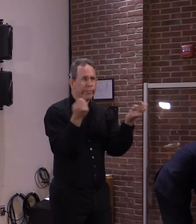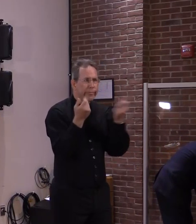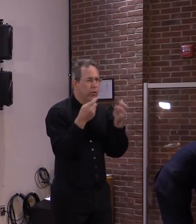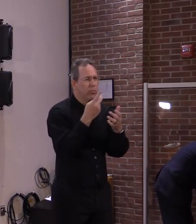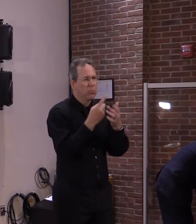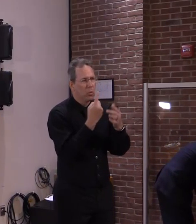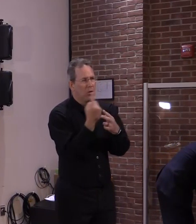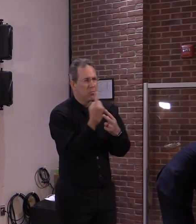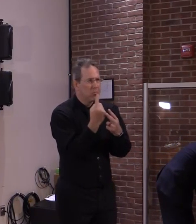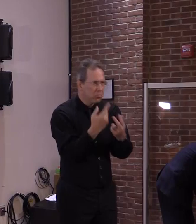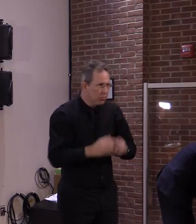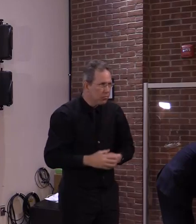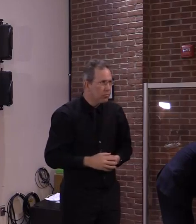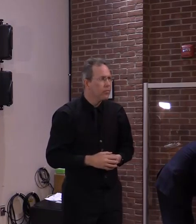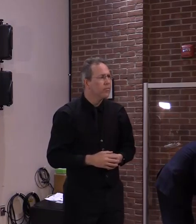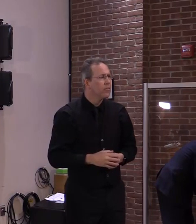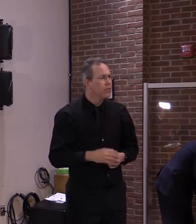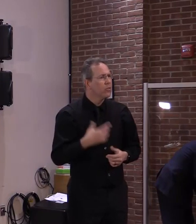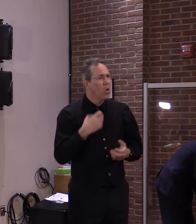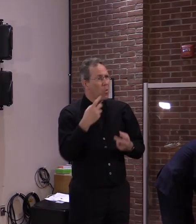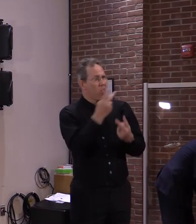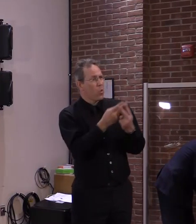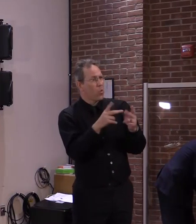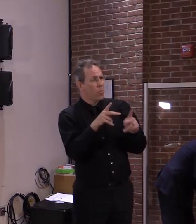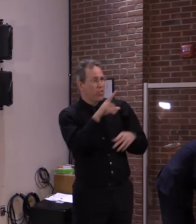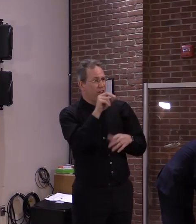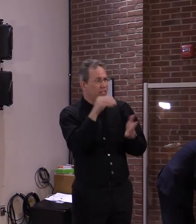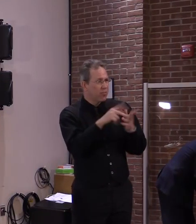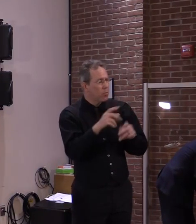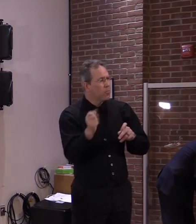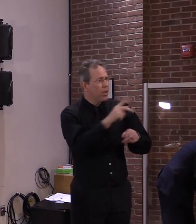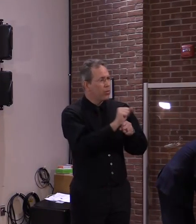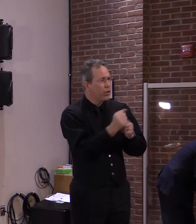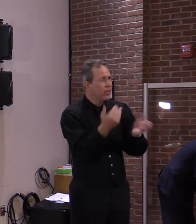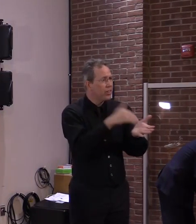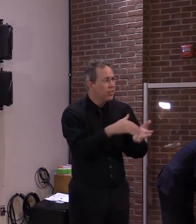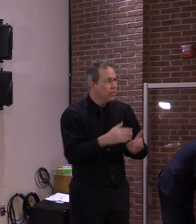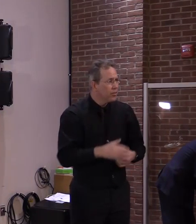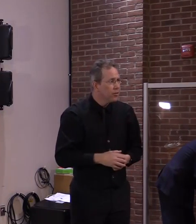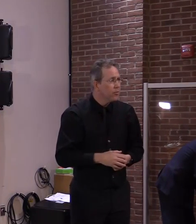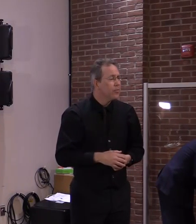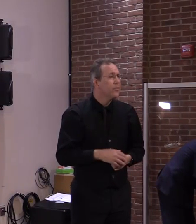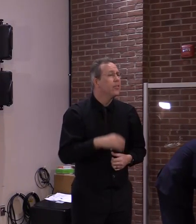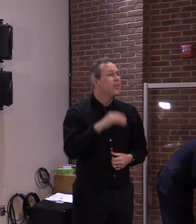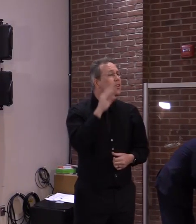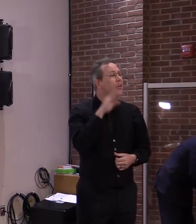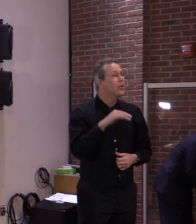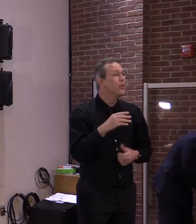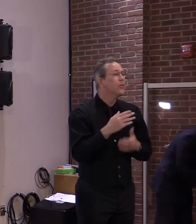work just as quick as we possibly can, because I know employers need them. They're ramping back up.